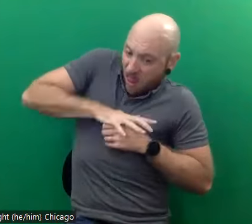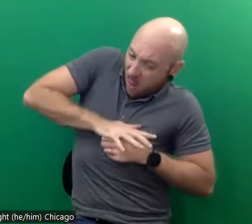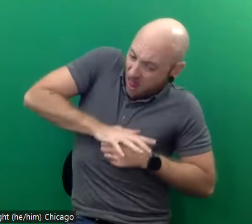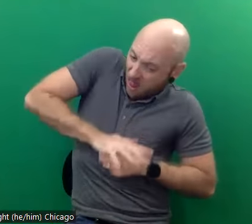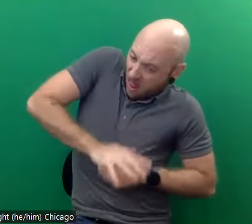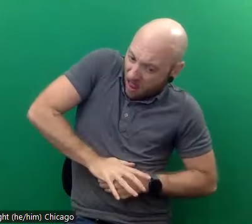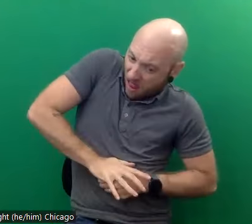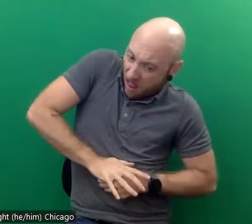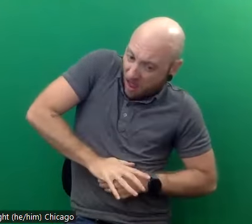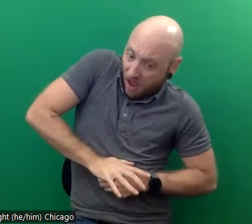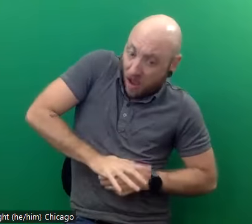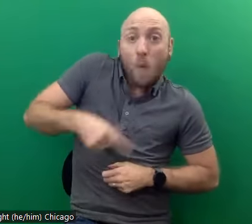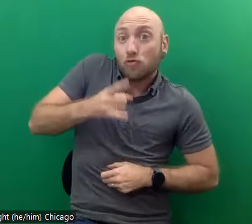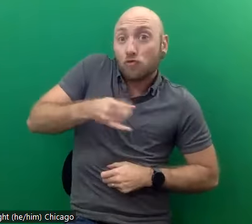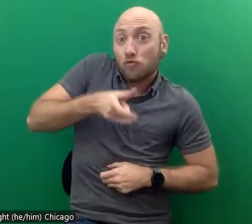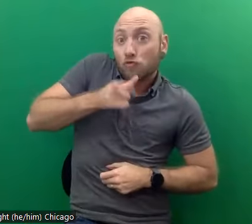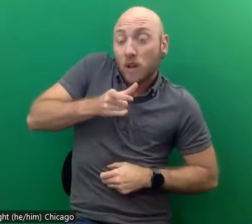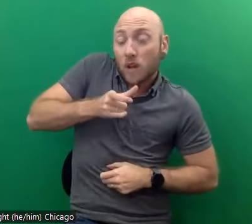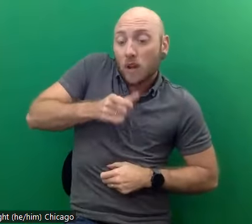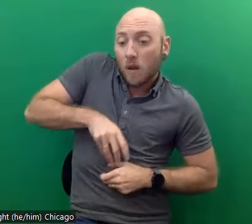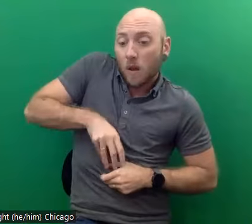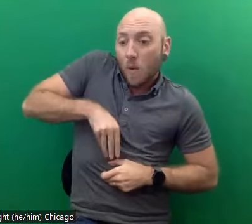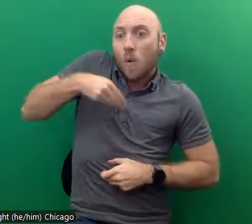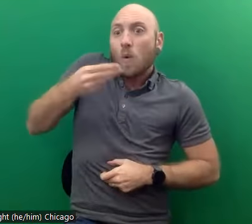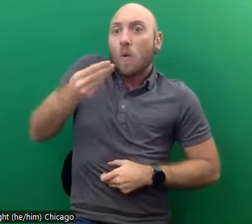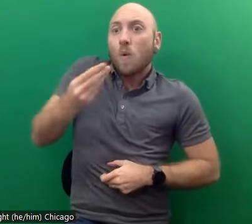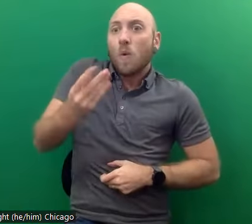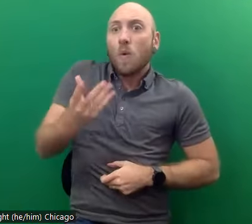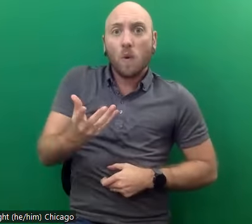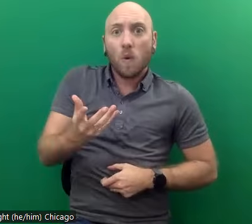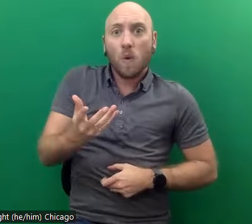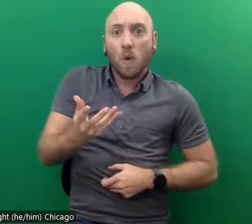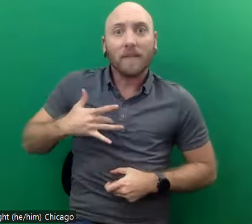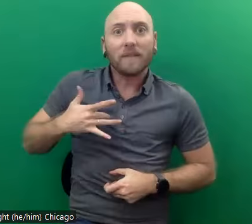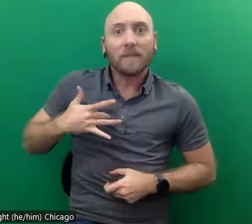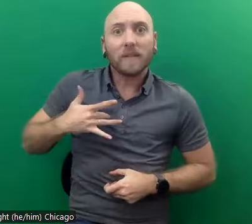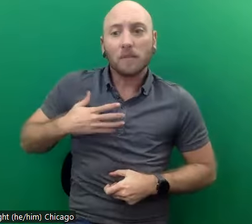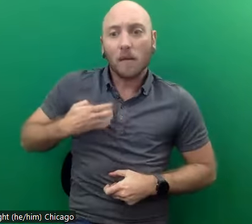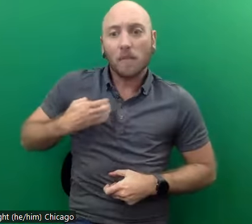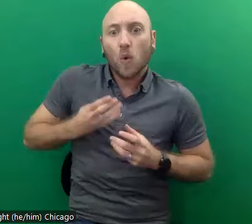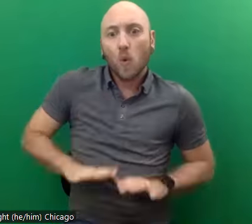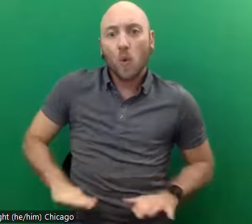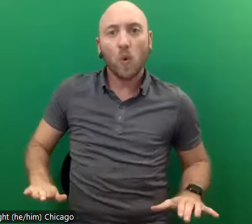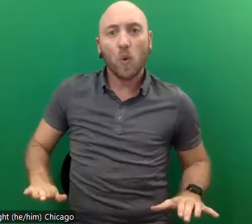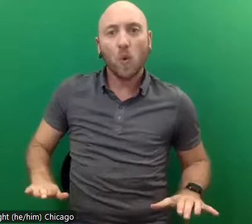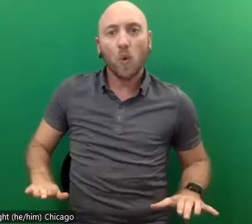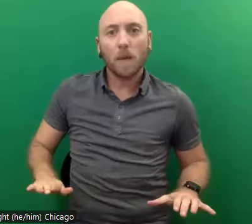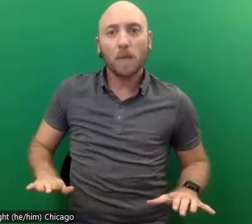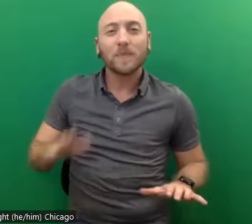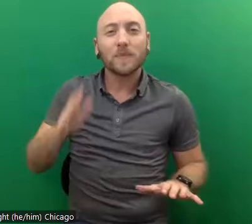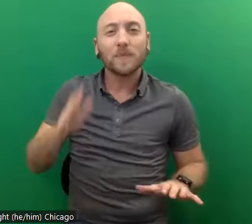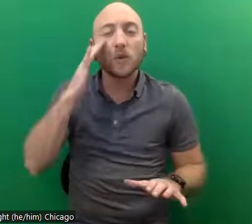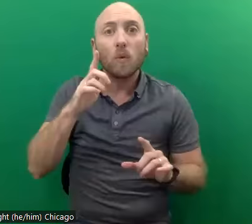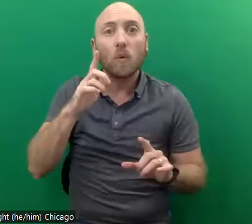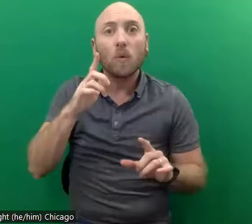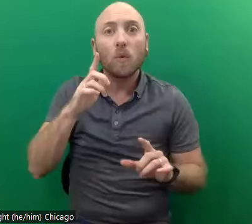me to be free of those feelings and those emotions, right? I didn't feel anger. I didn't feel rage.